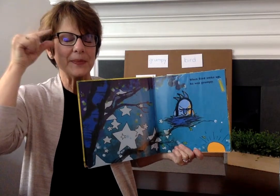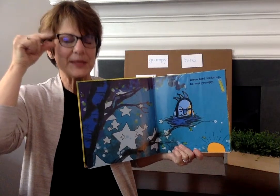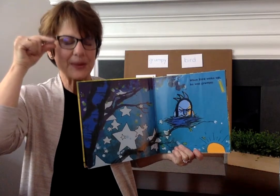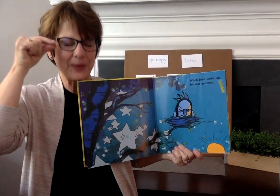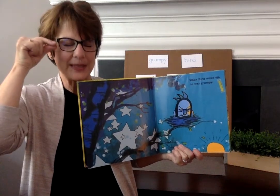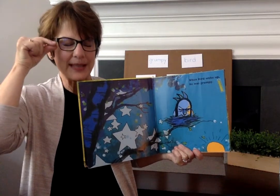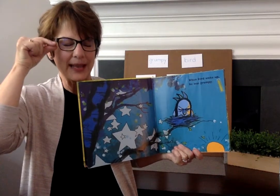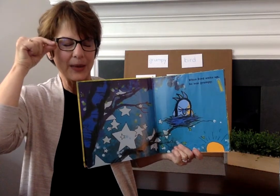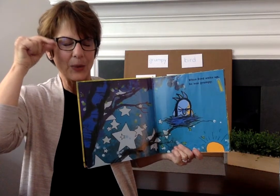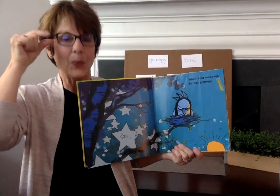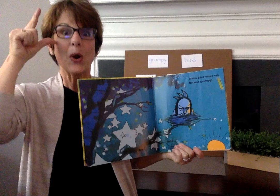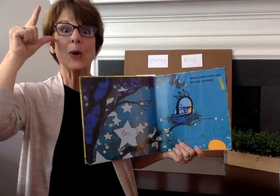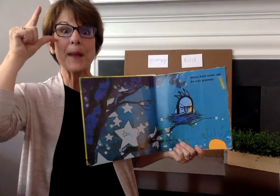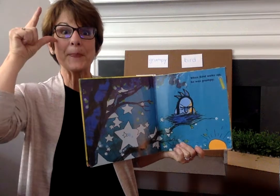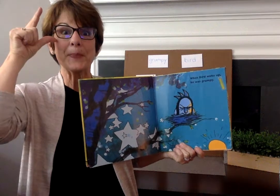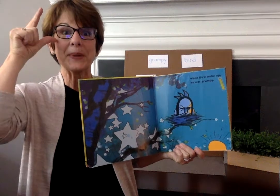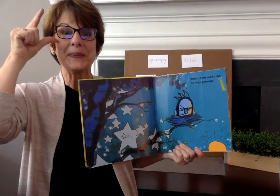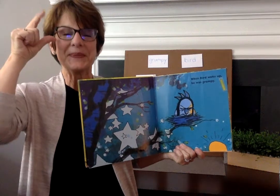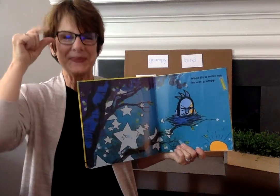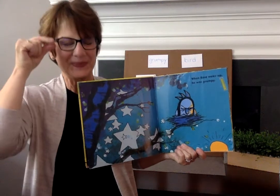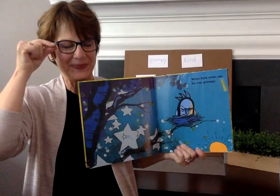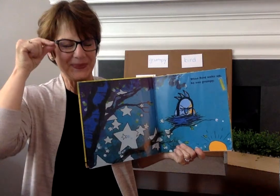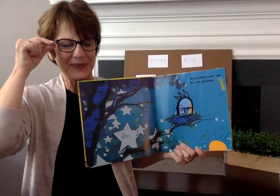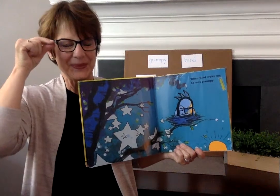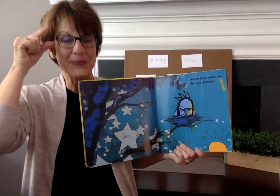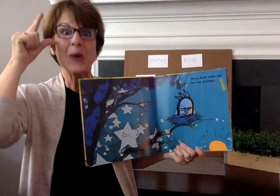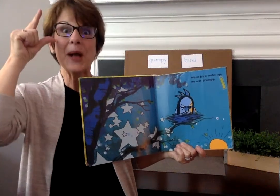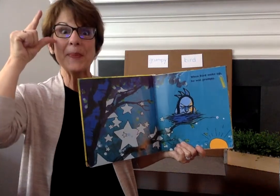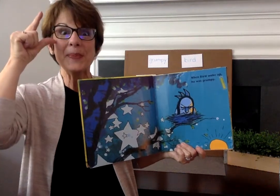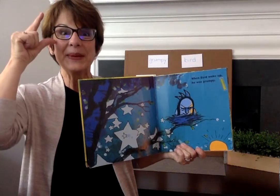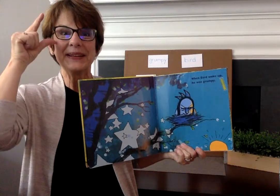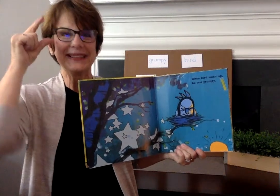So we say, woke up, woke up.